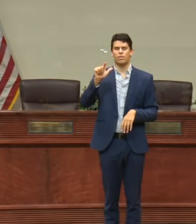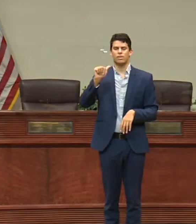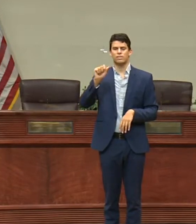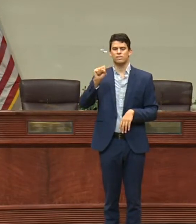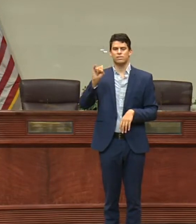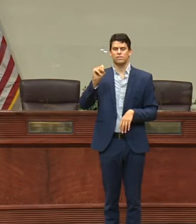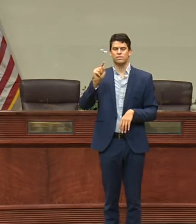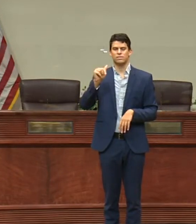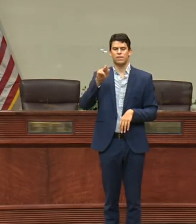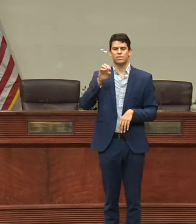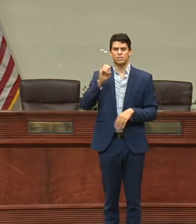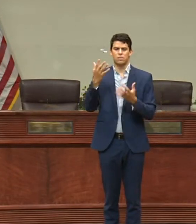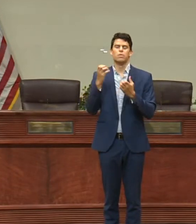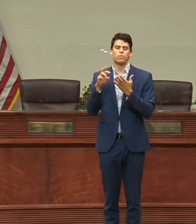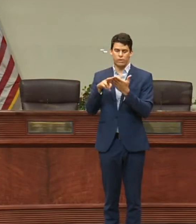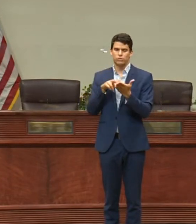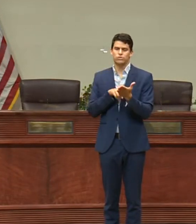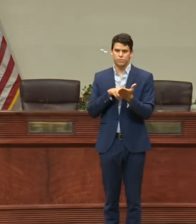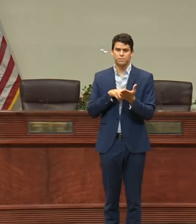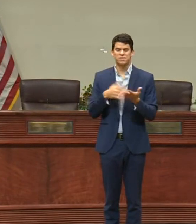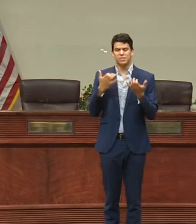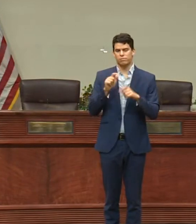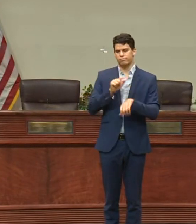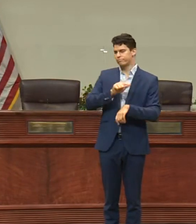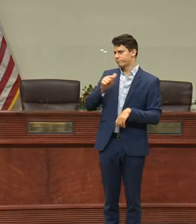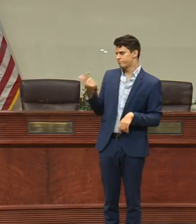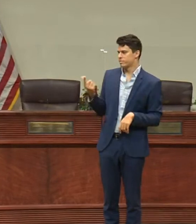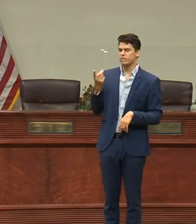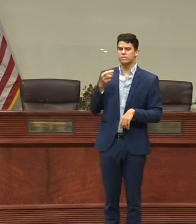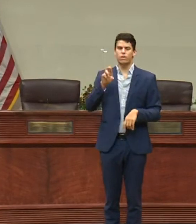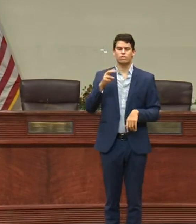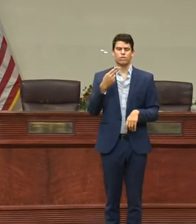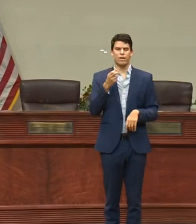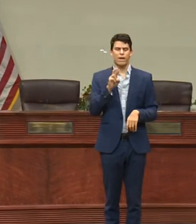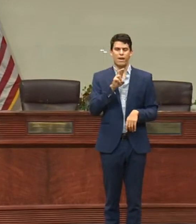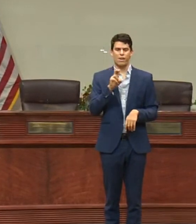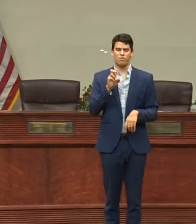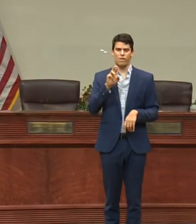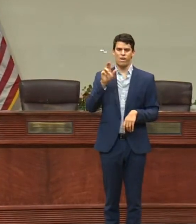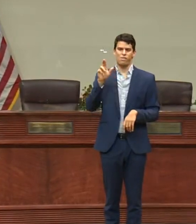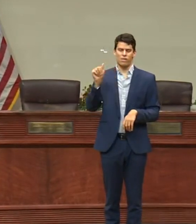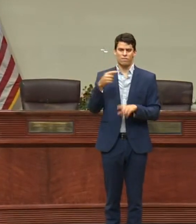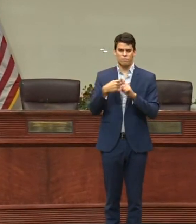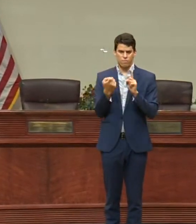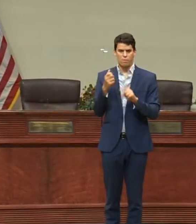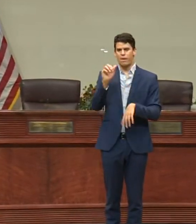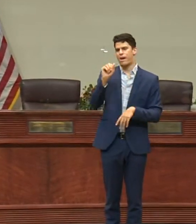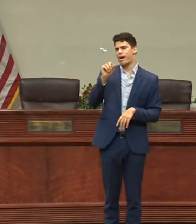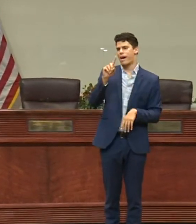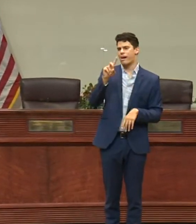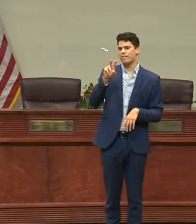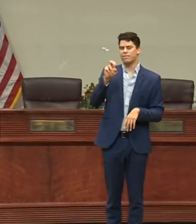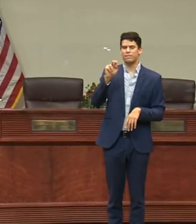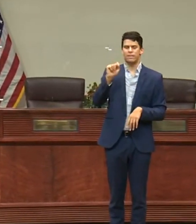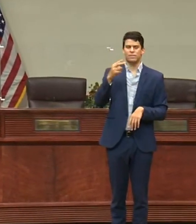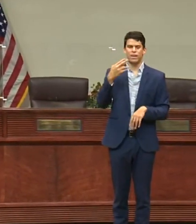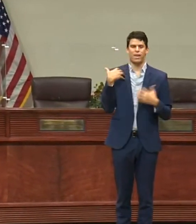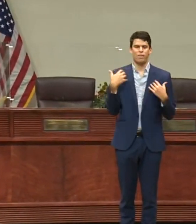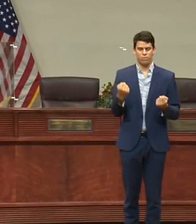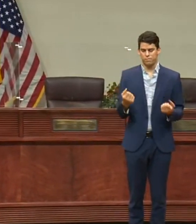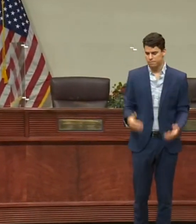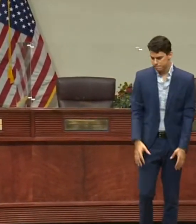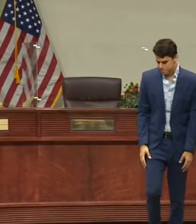And now I'm going to turn it over to Dr. Herrera from AdventHealth at this time.